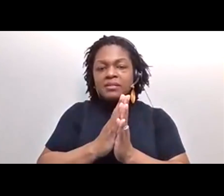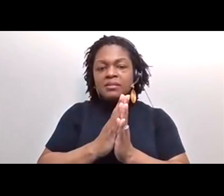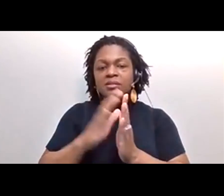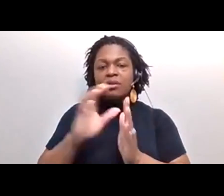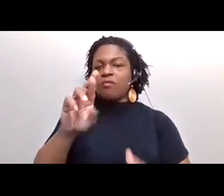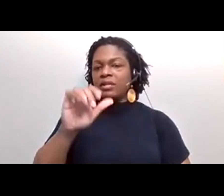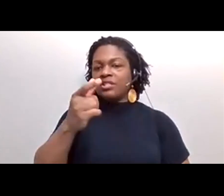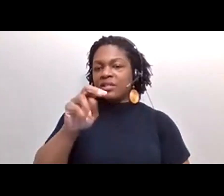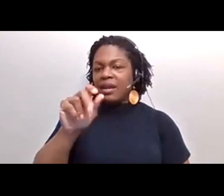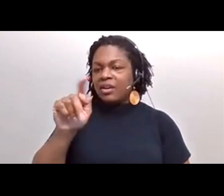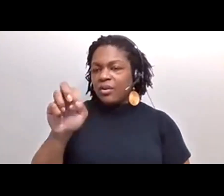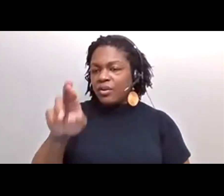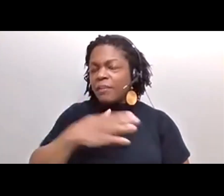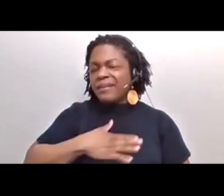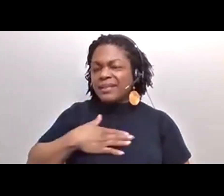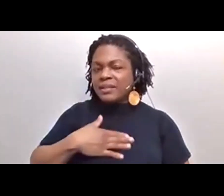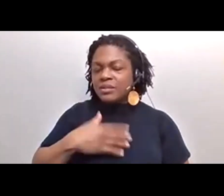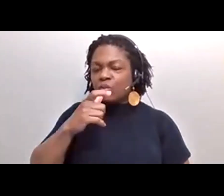it.